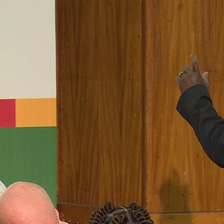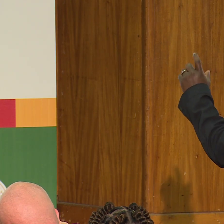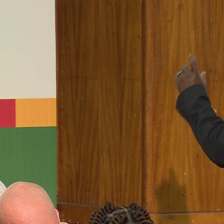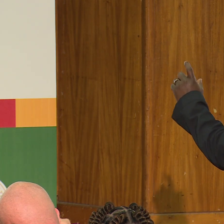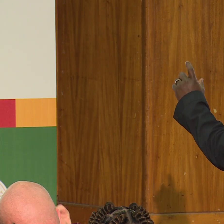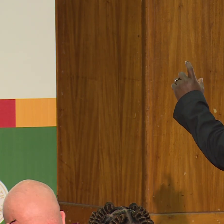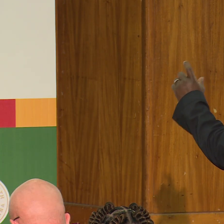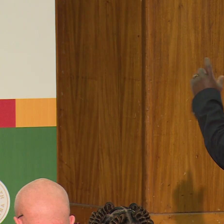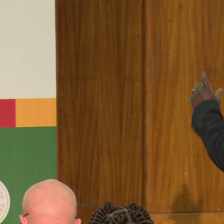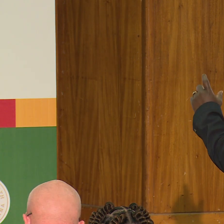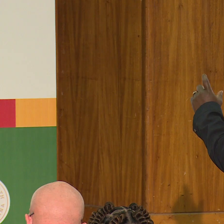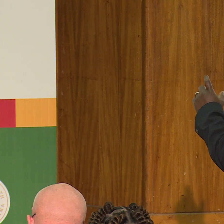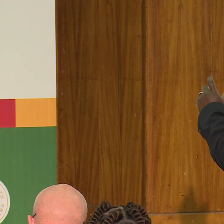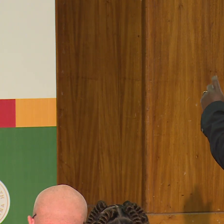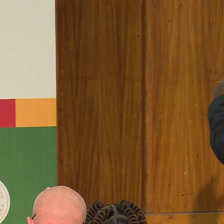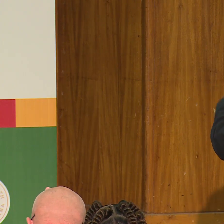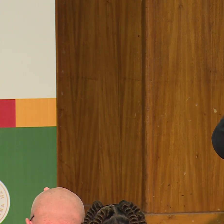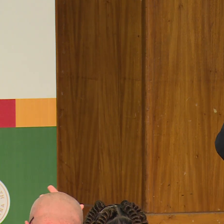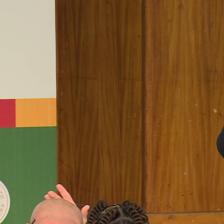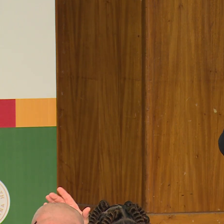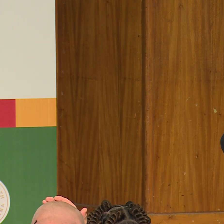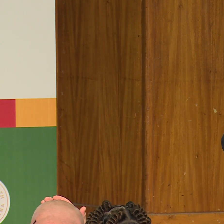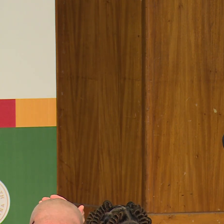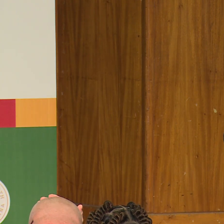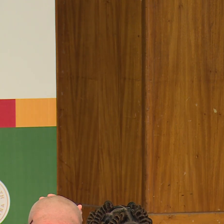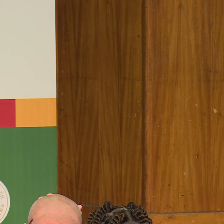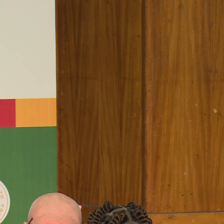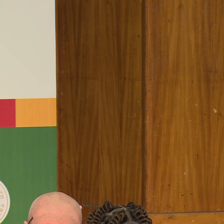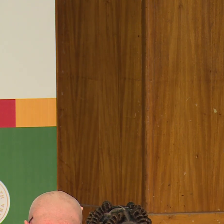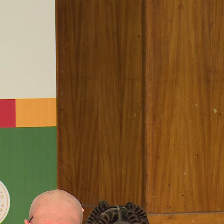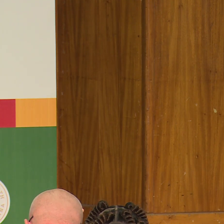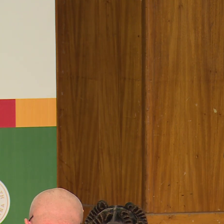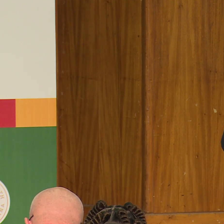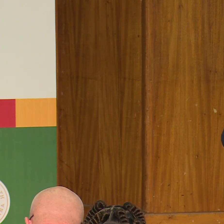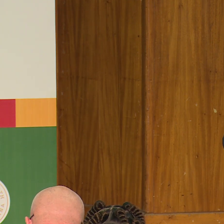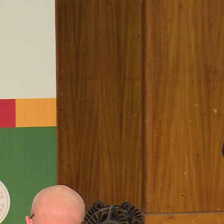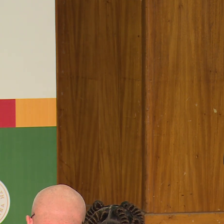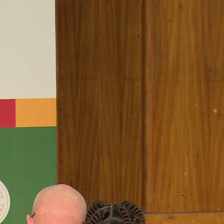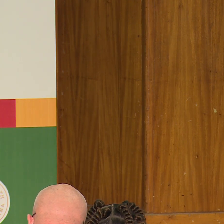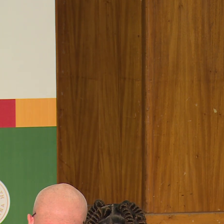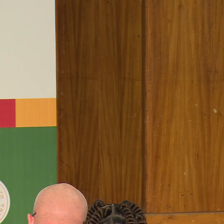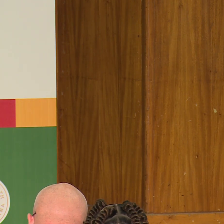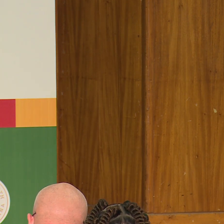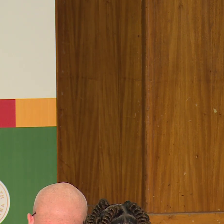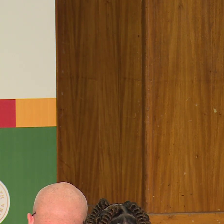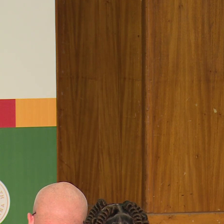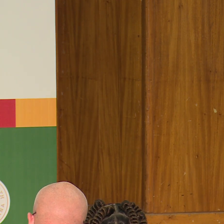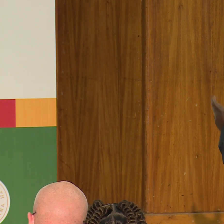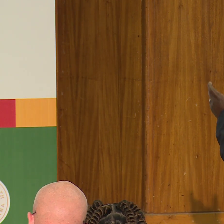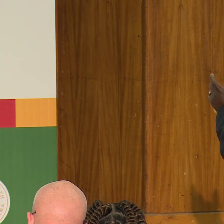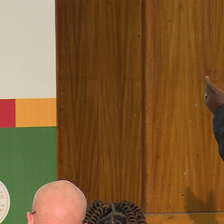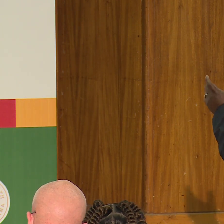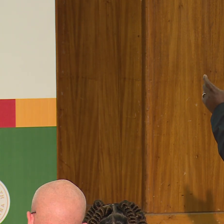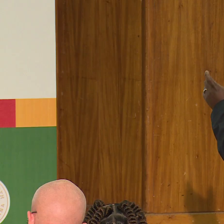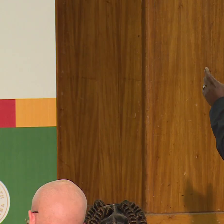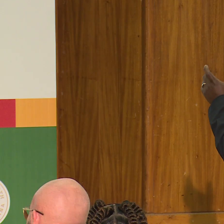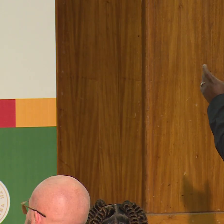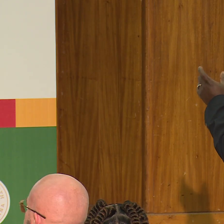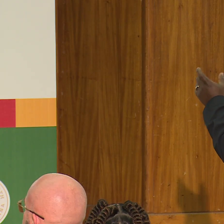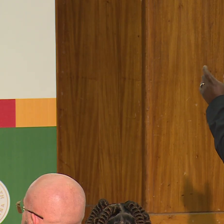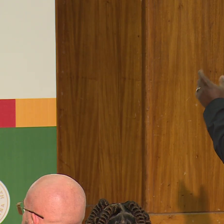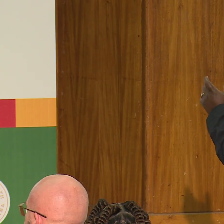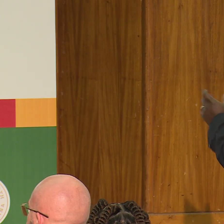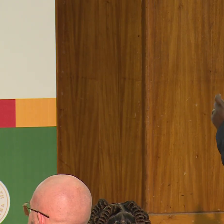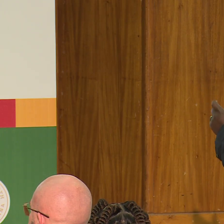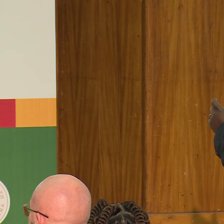happens to those who failed to actually complete the referral and access those services? Because sometimes